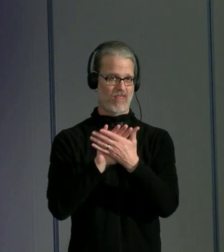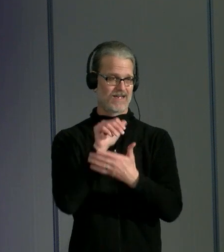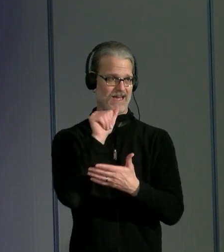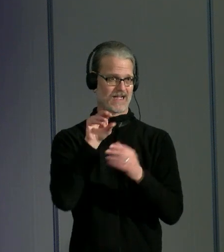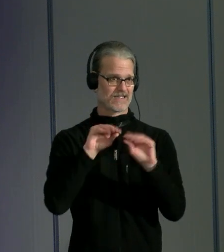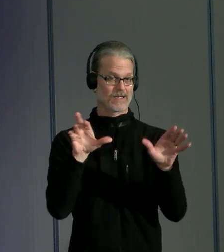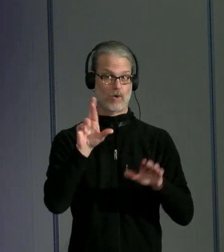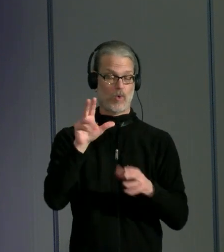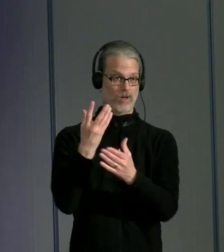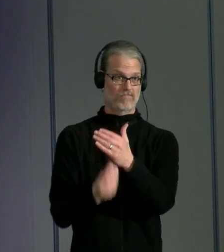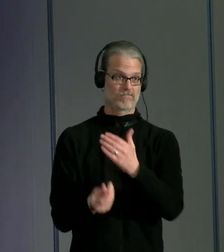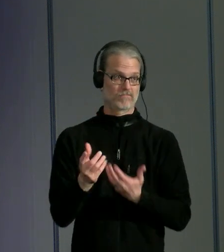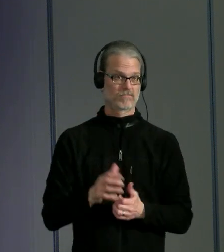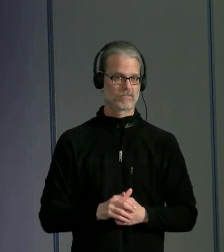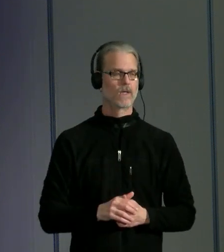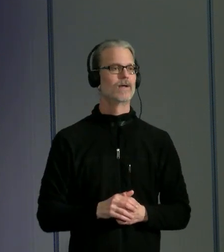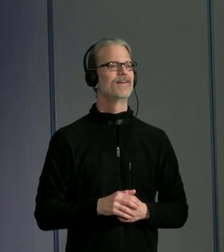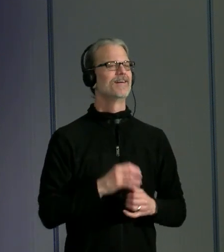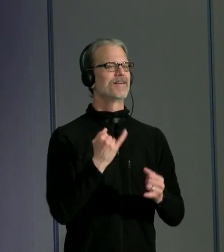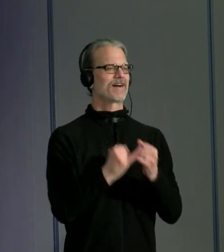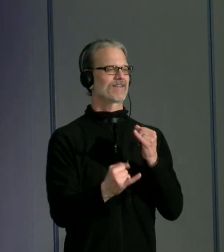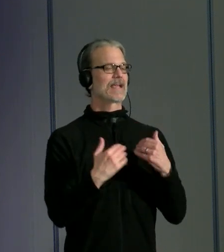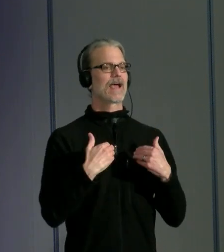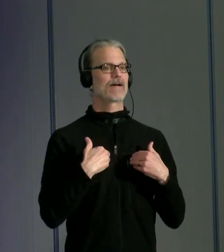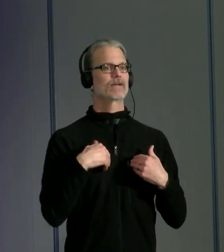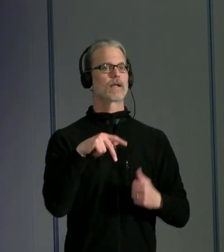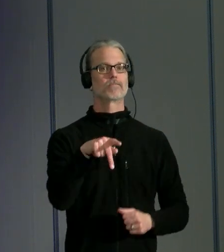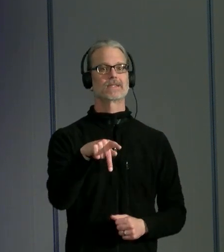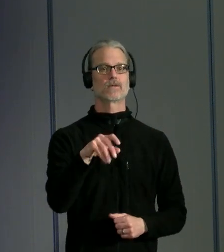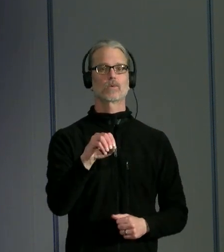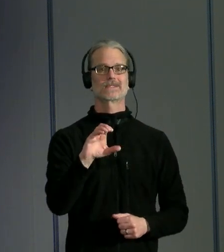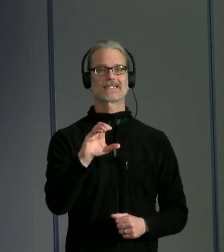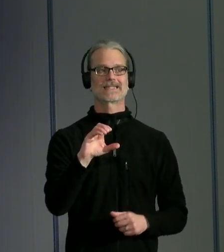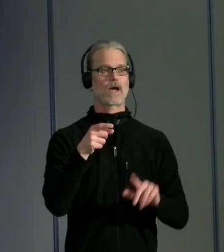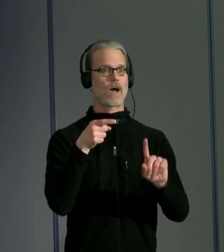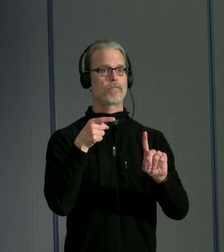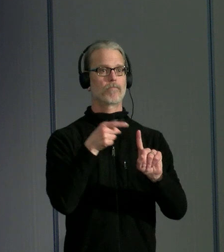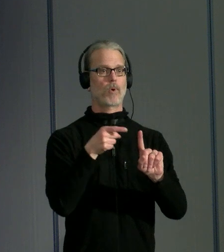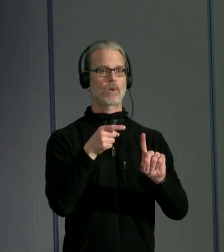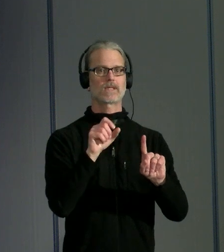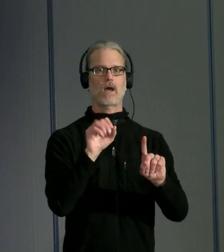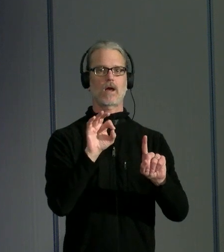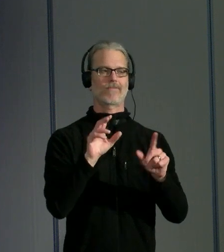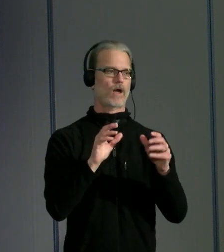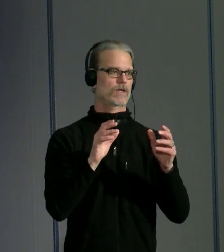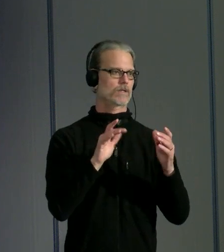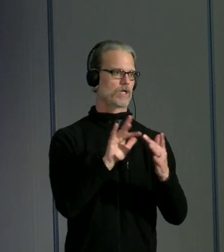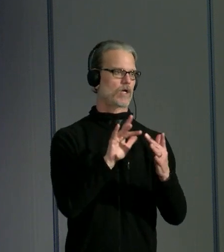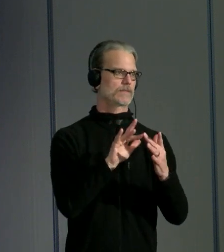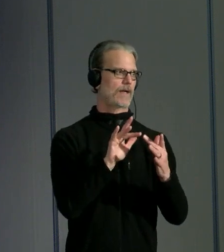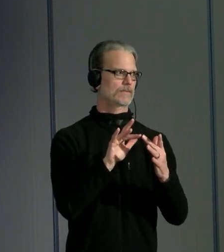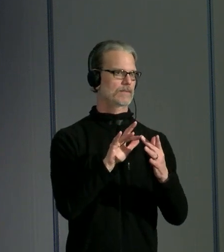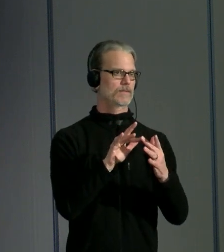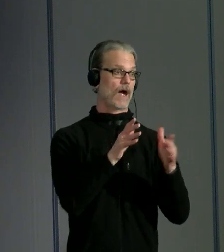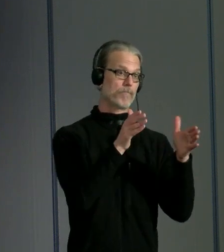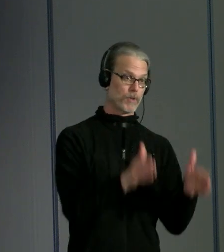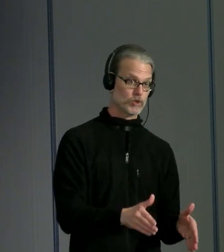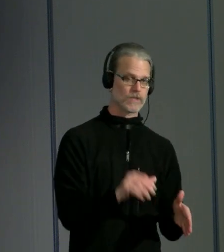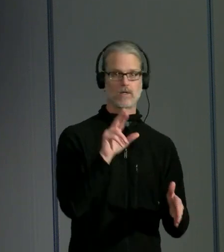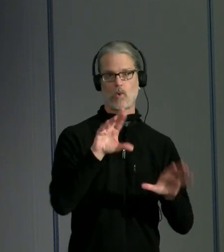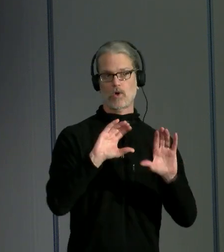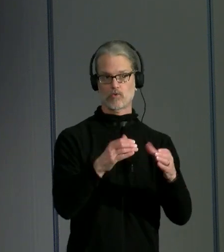Finally, having a point of contact, a person or a group of people that can be